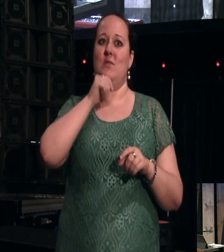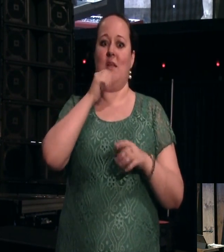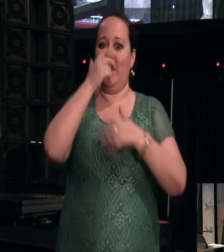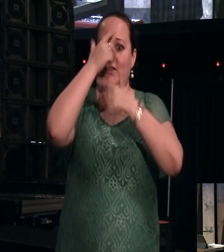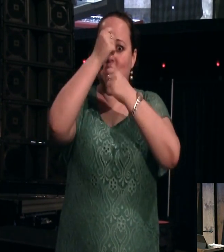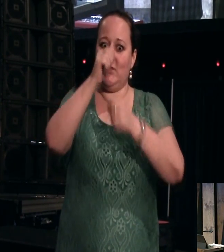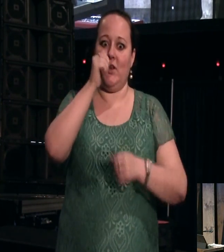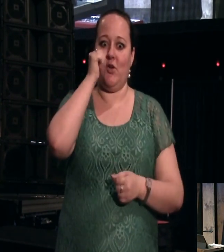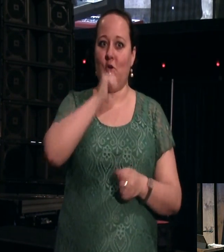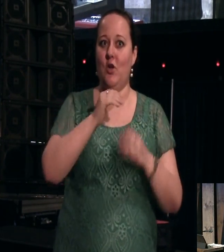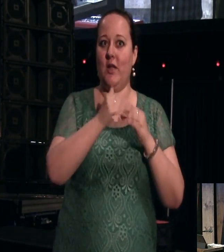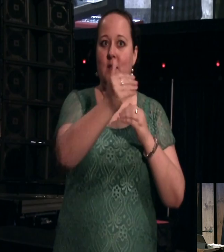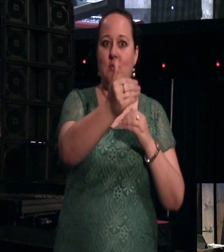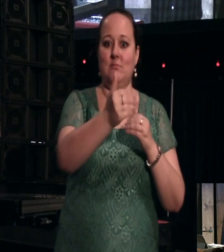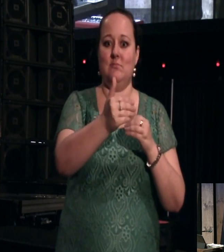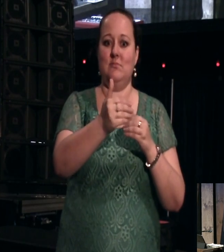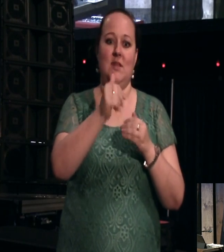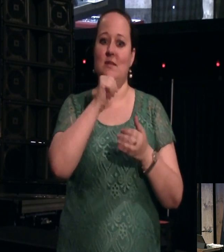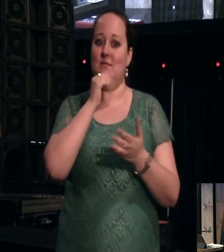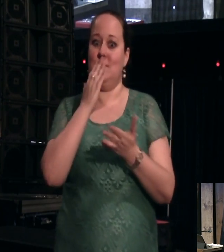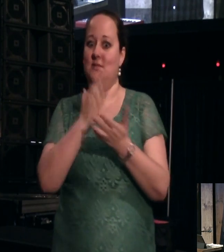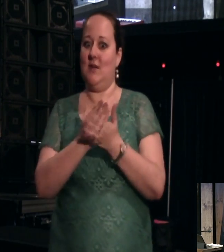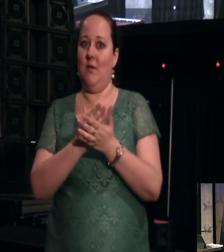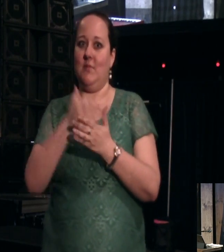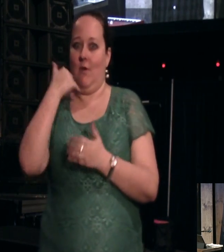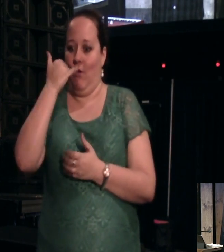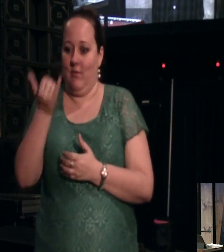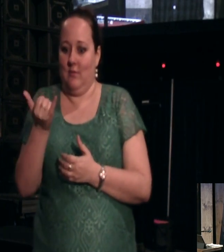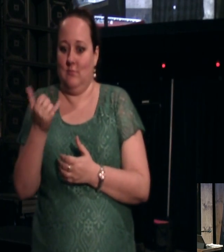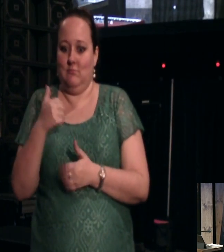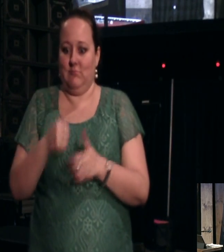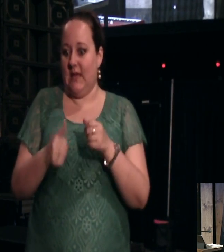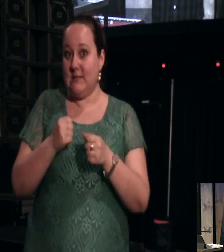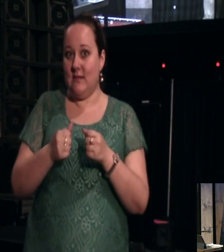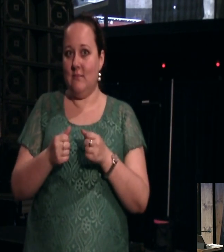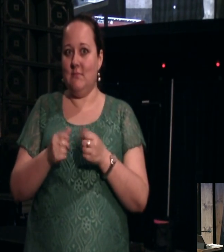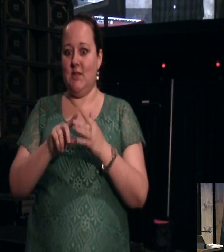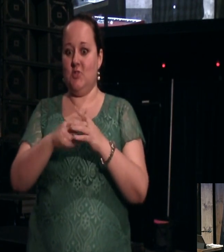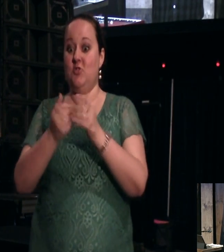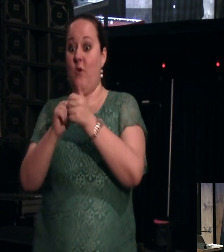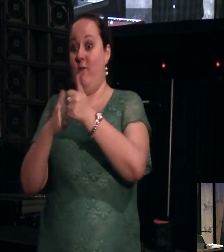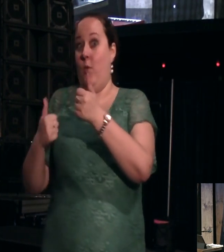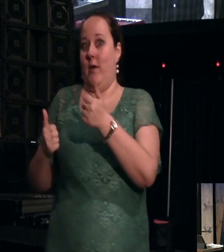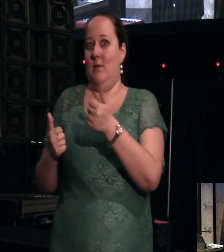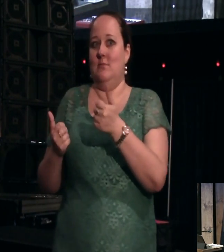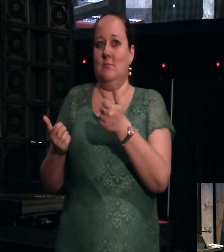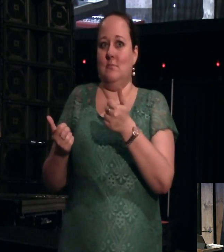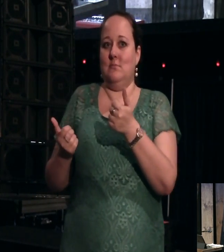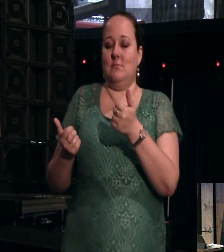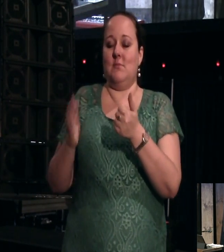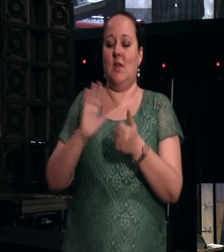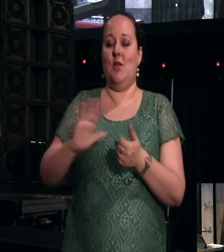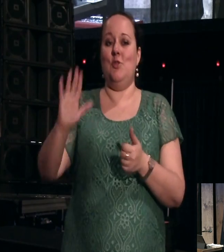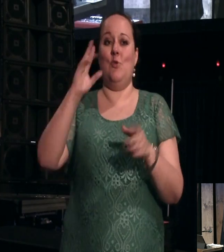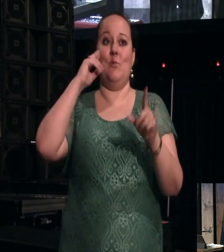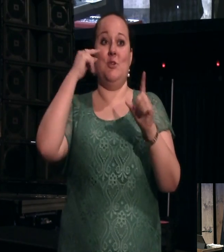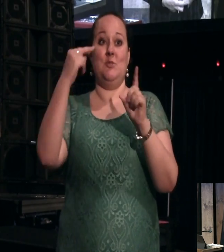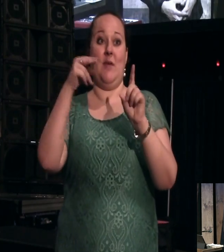But then you watch a guy who loses interest in a girl. What does he do? Man, he stops calling, he stops texting, he starts avoiding.